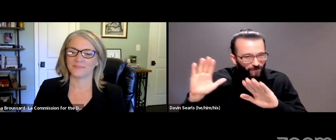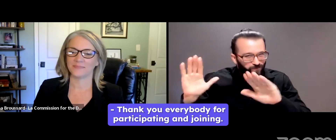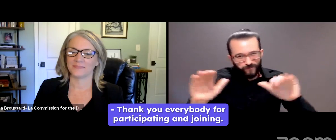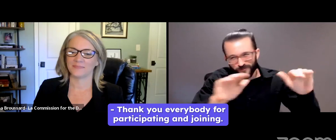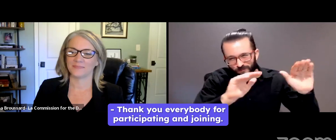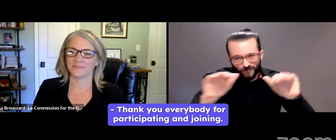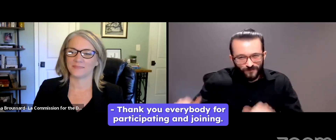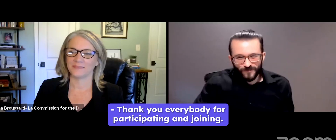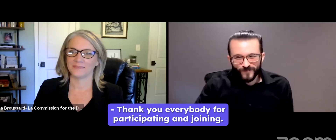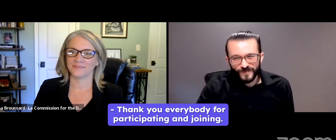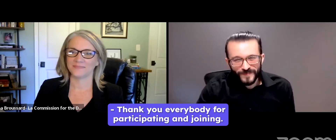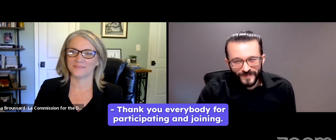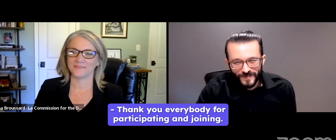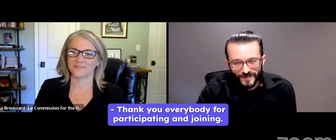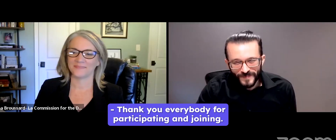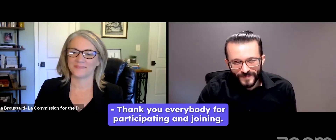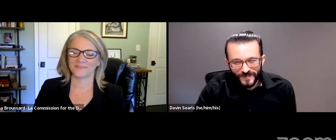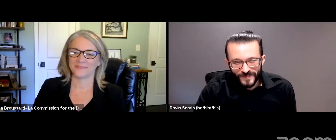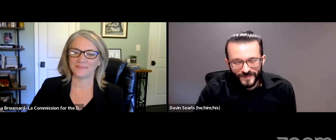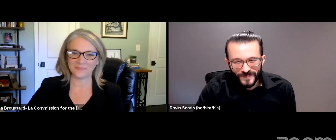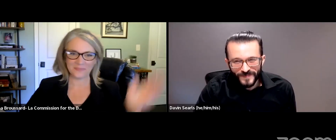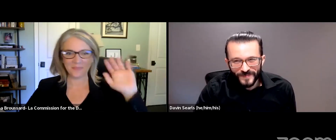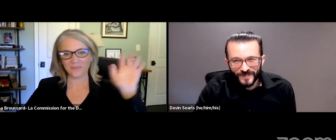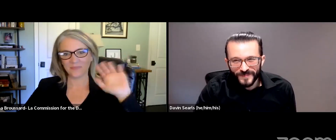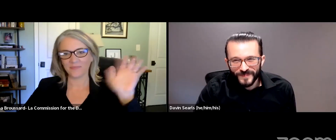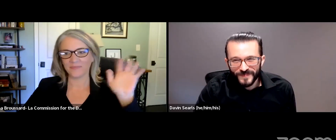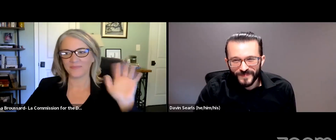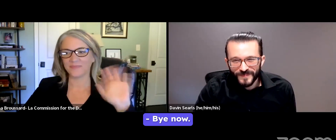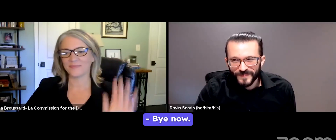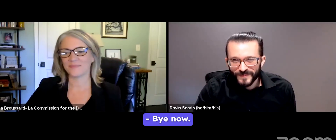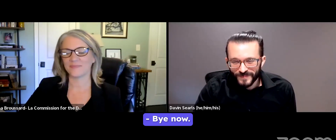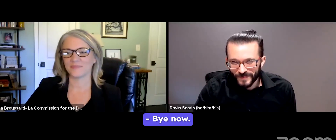Thank you, everybody, for participating and joining. Bye now.